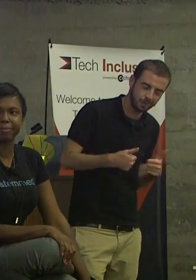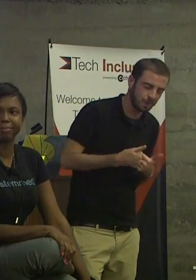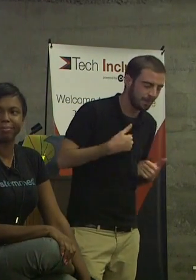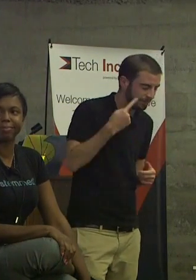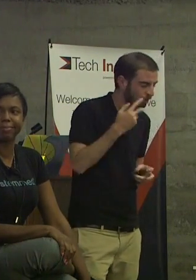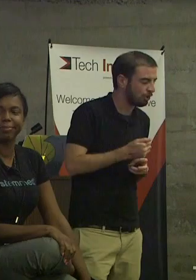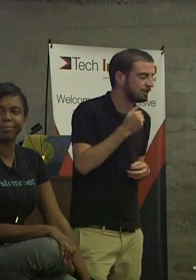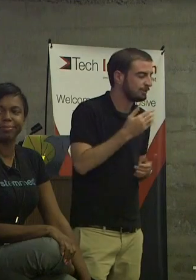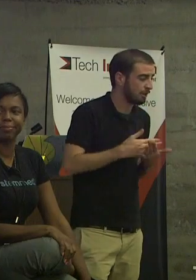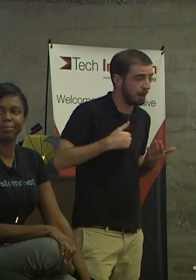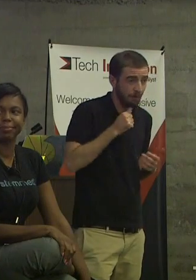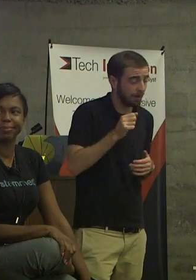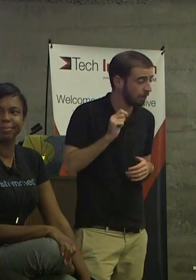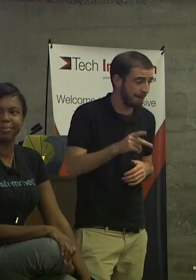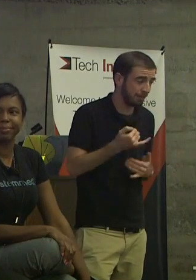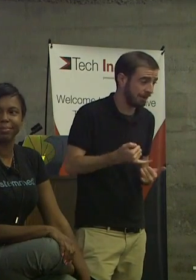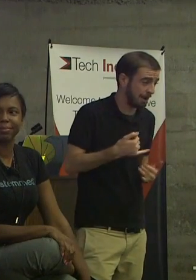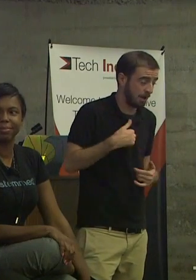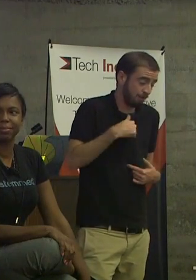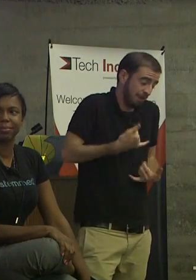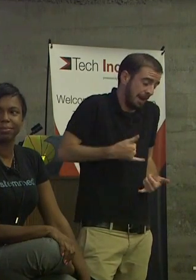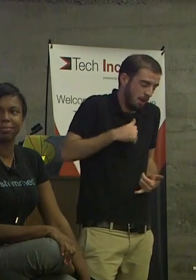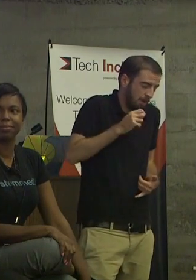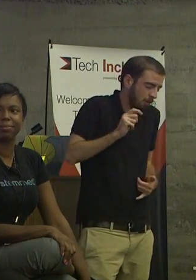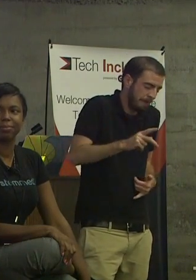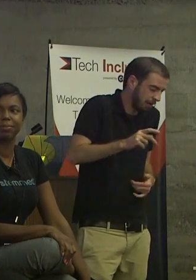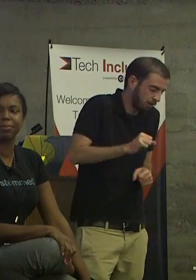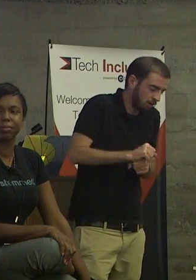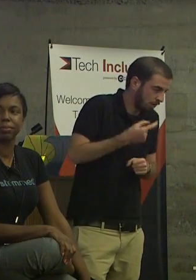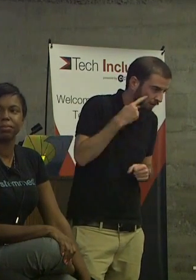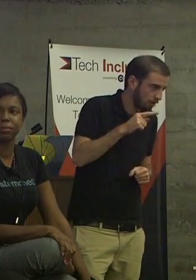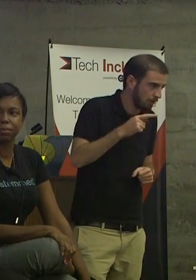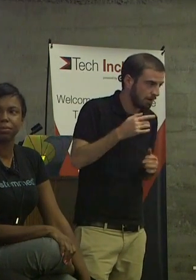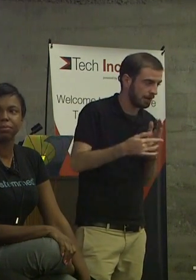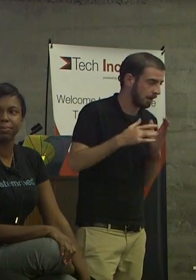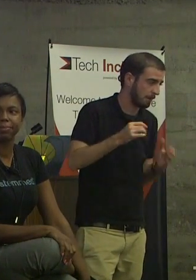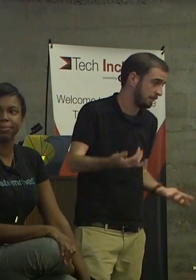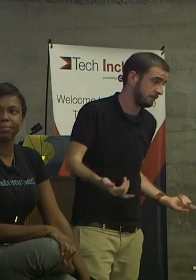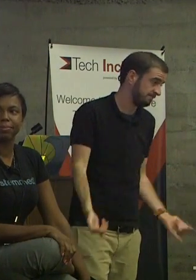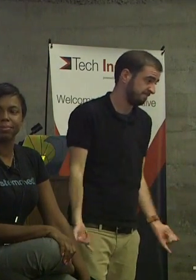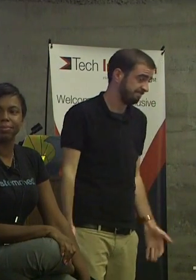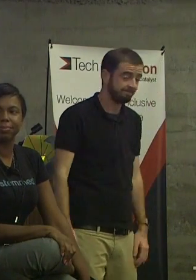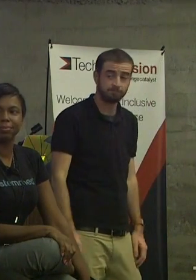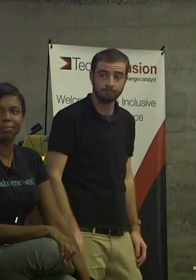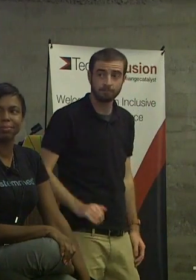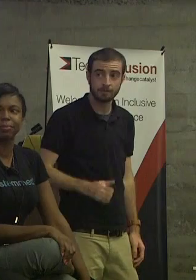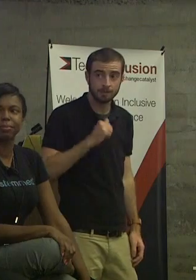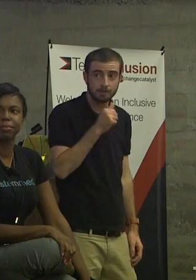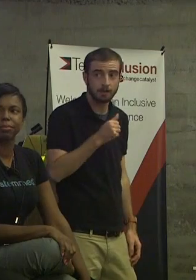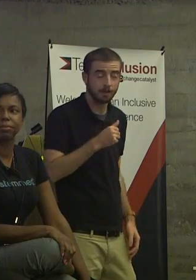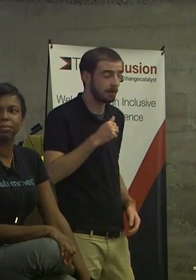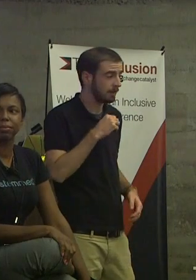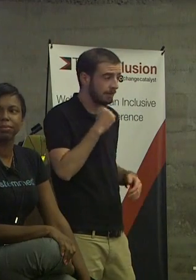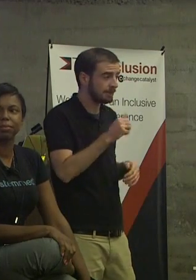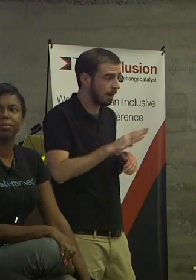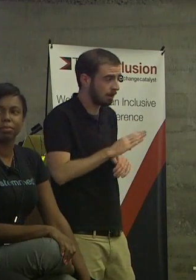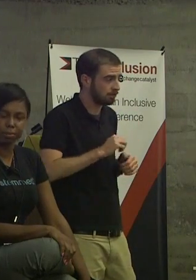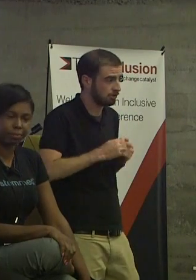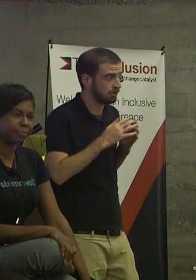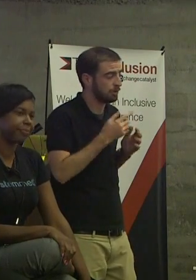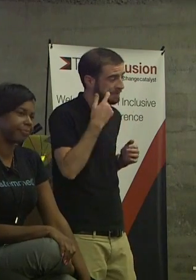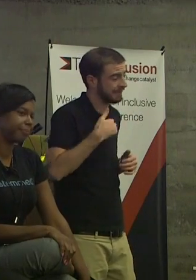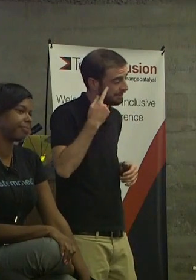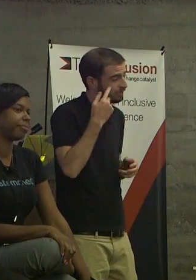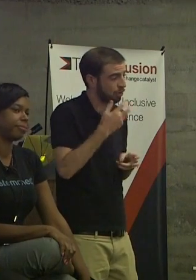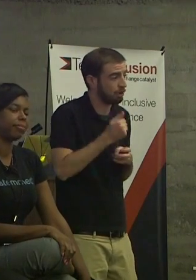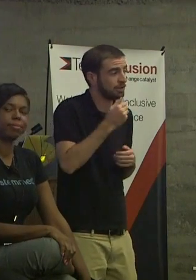go back right now. Right now, I wouldn't go back to work for working for a tech company. That's not an entrepreneur because I think that's the hardest problem